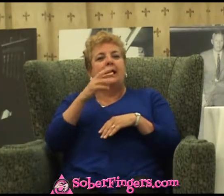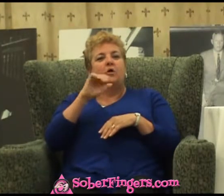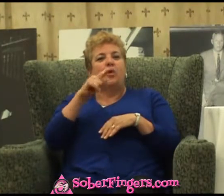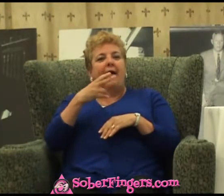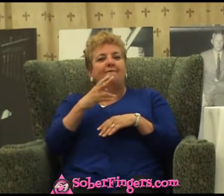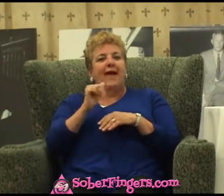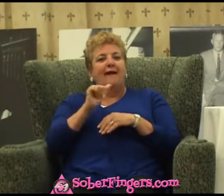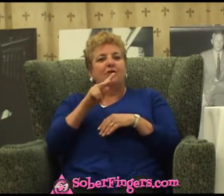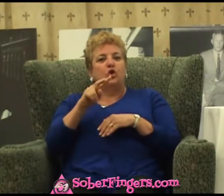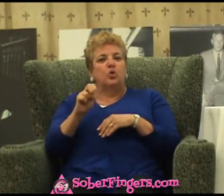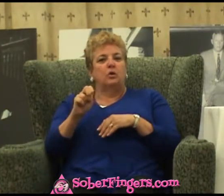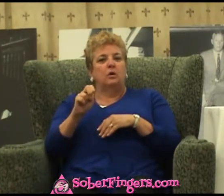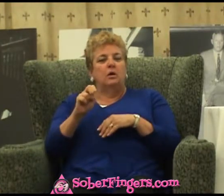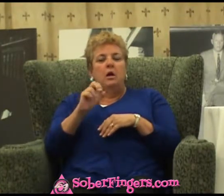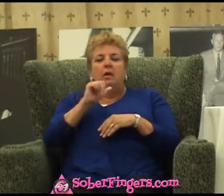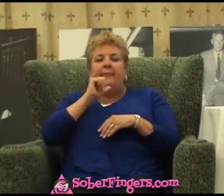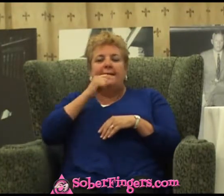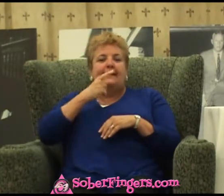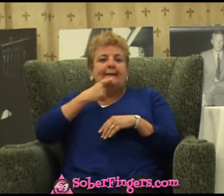me that it was an old-timers meeting.